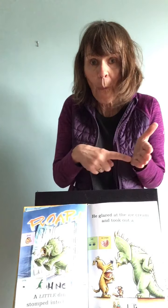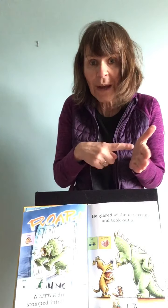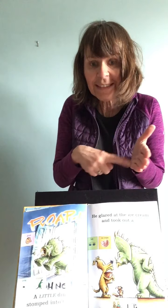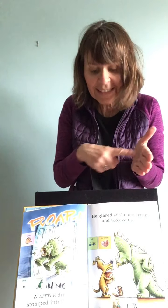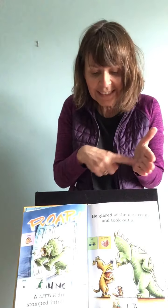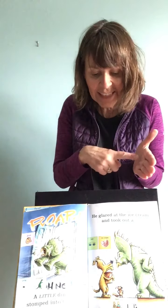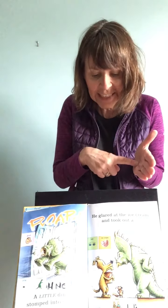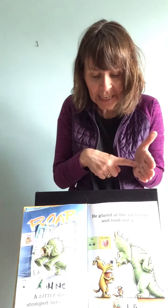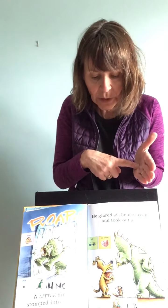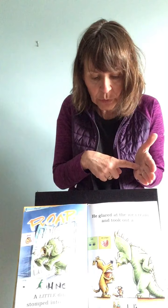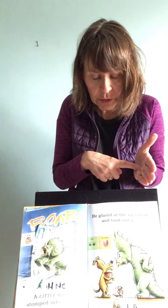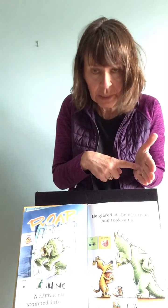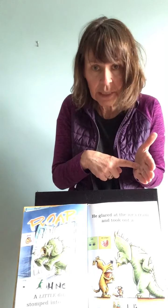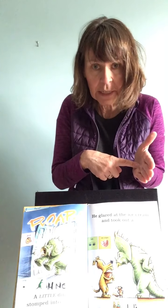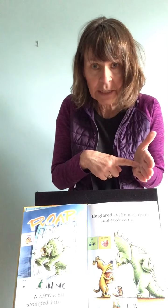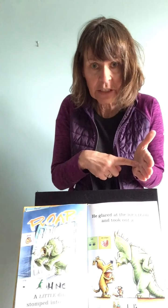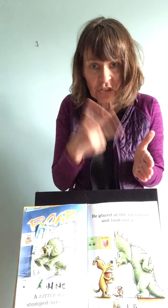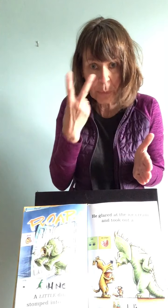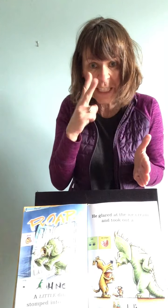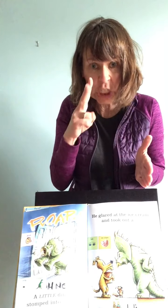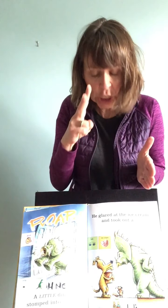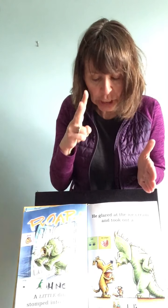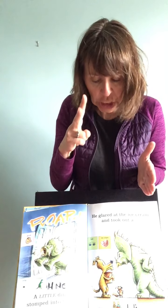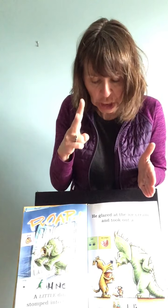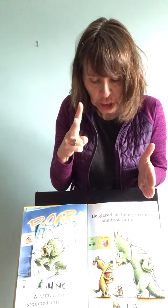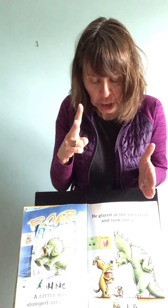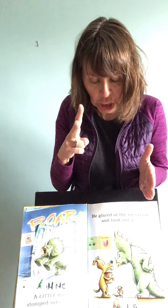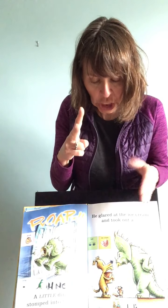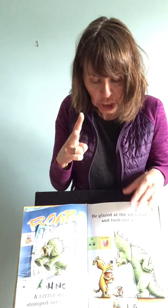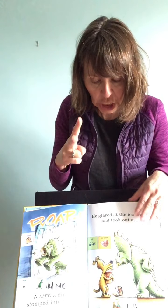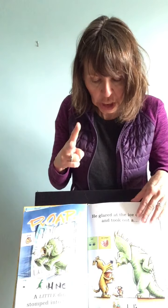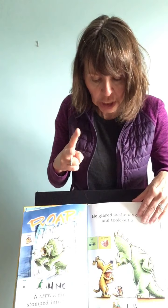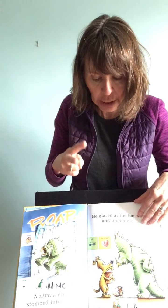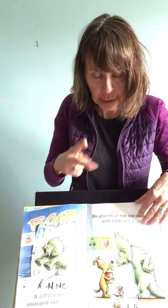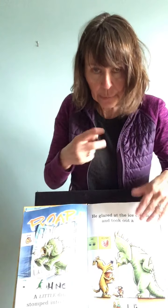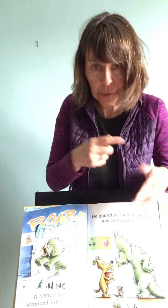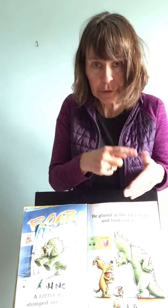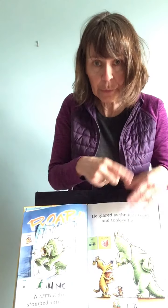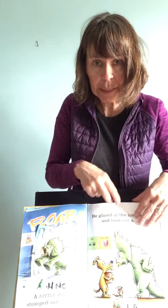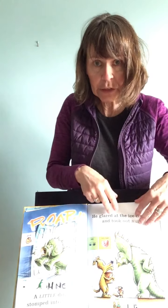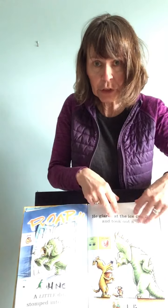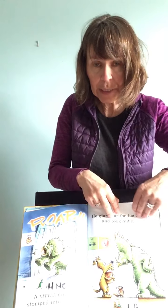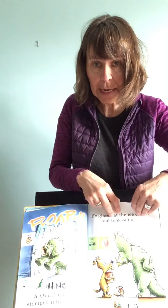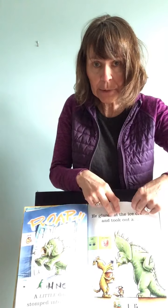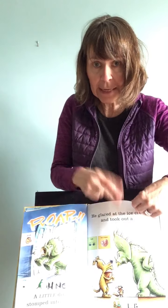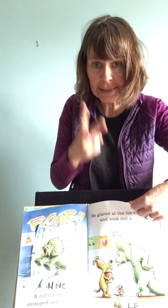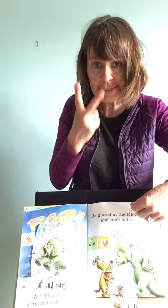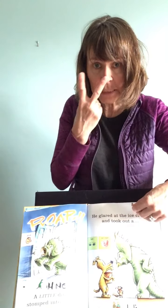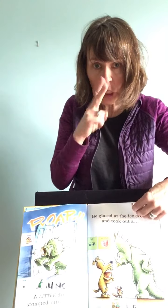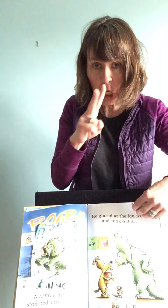What did he take out? Should we look? I wonder what he took out. Let's